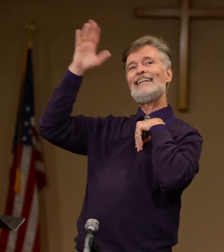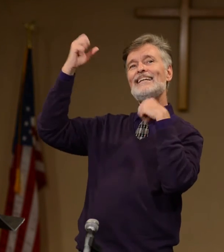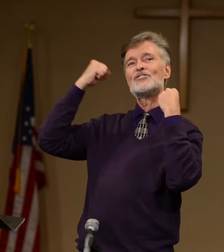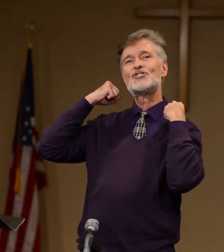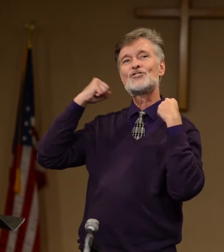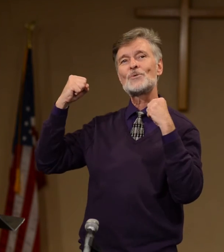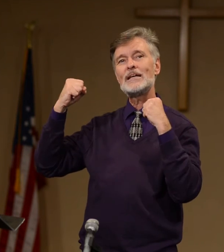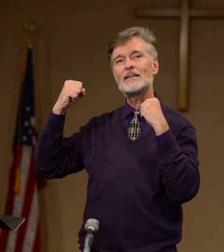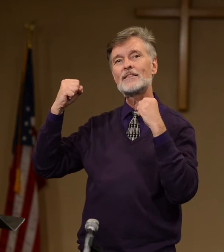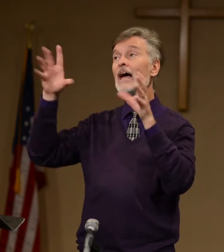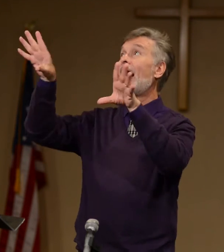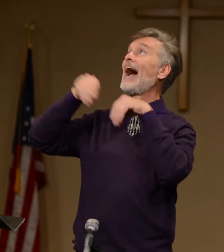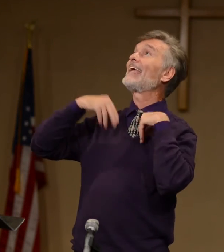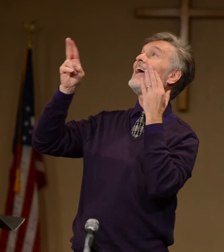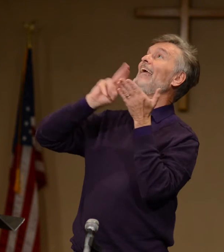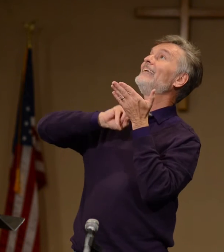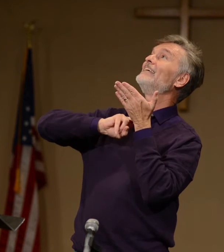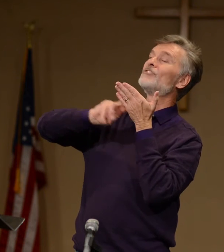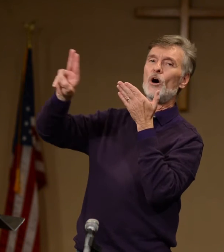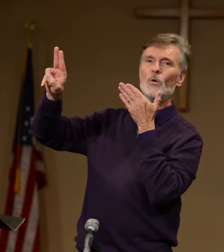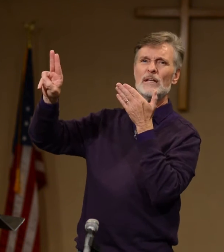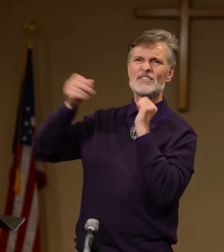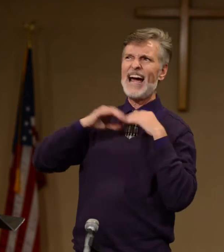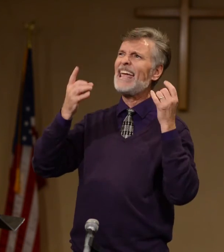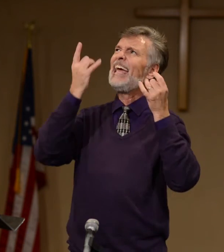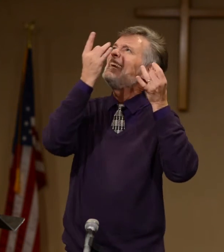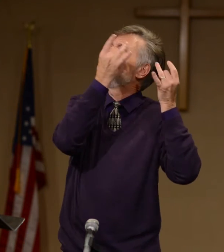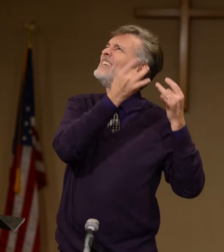his strength. I gain his holiness. I gain his